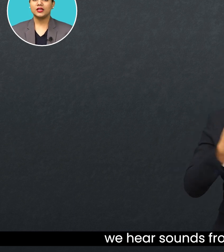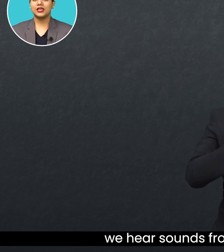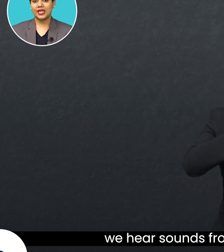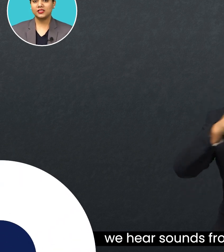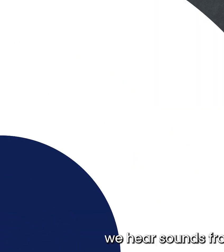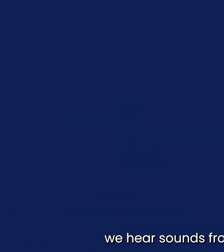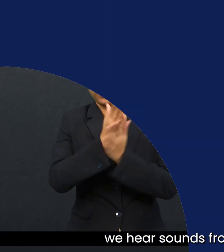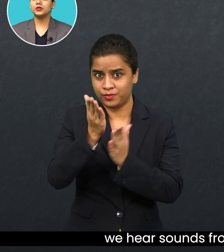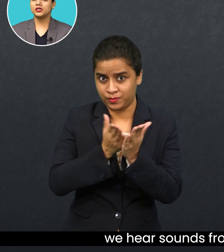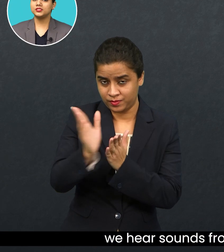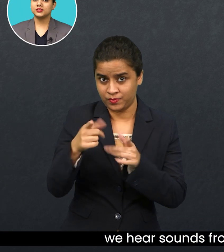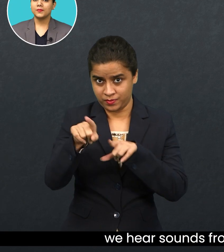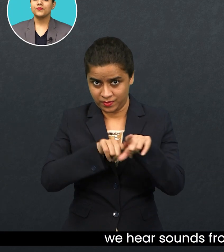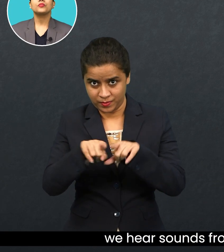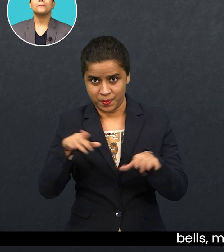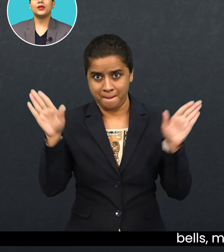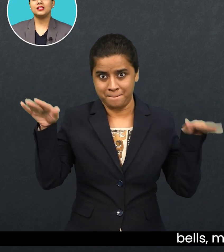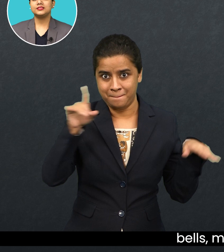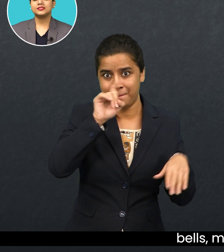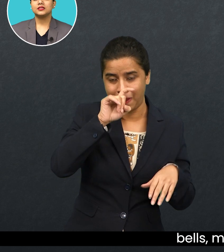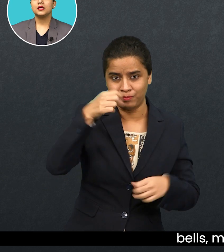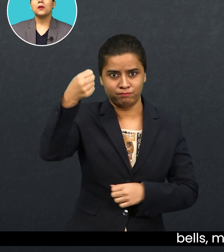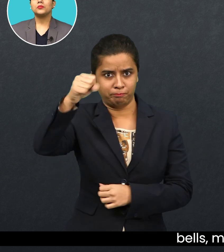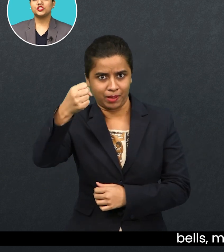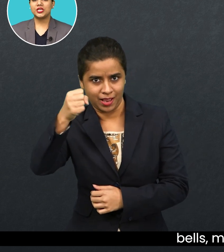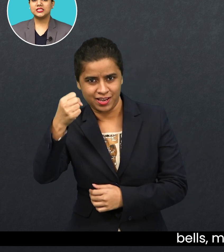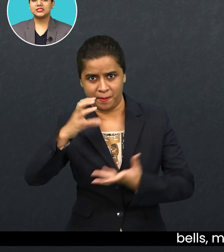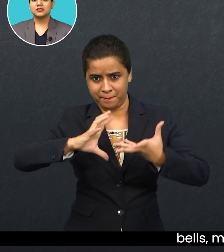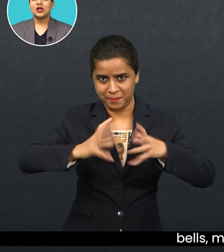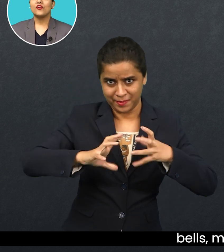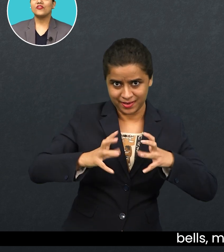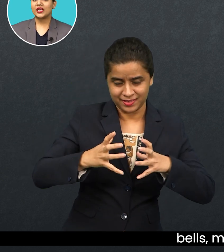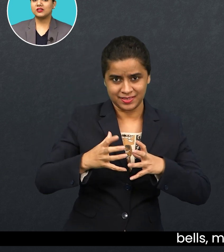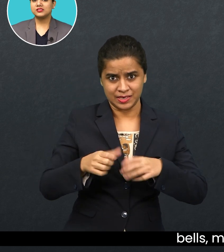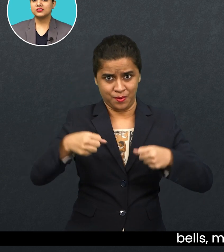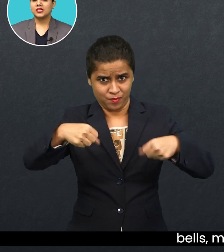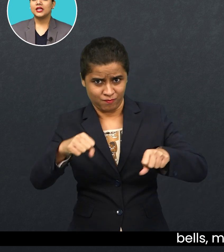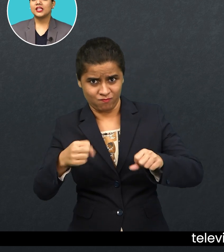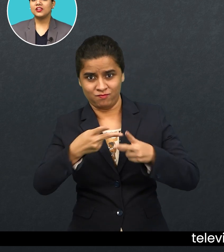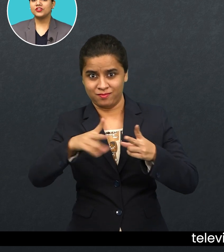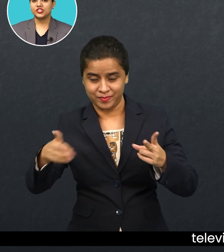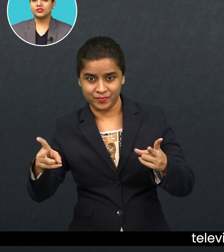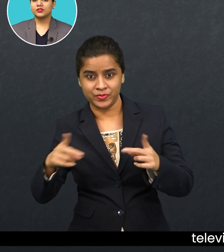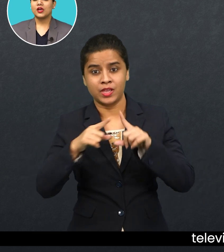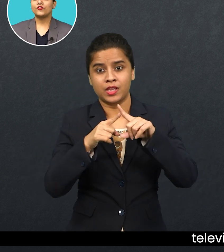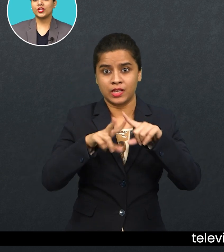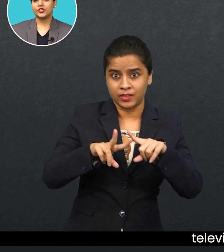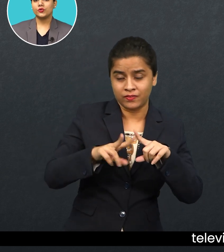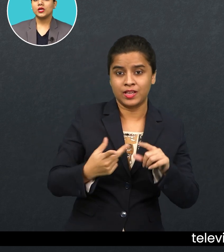like birds, bells, machines, vehicles, television,